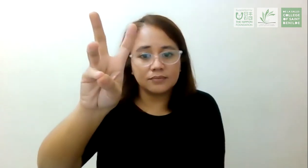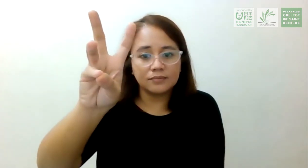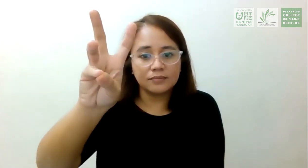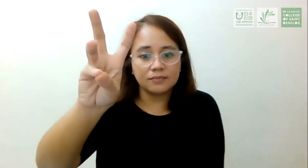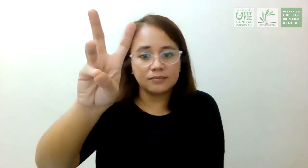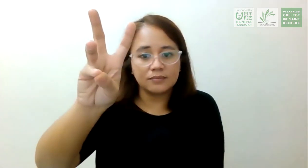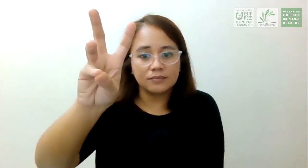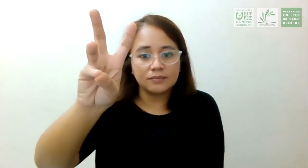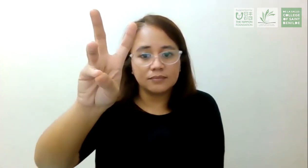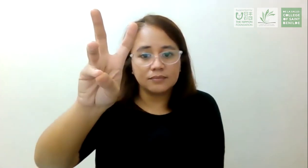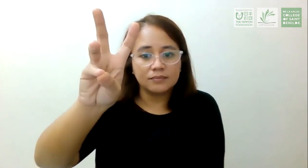All right.